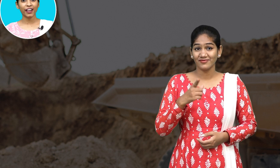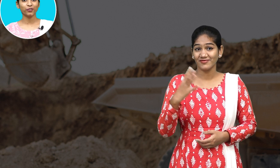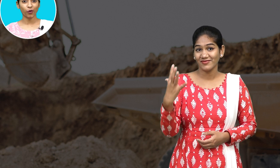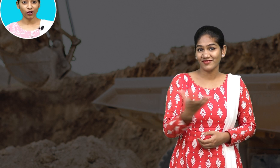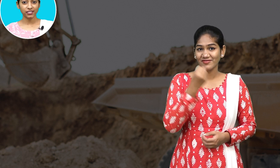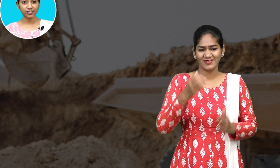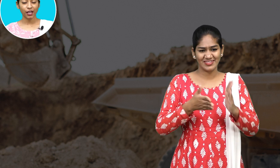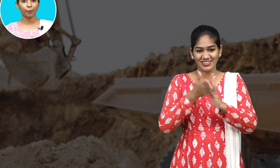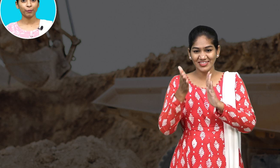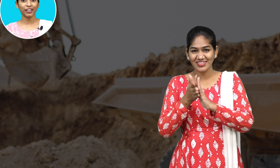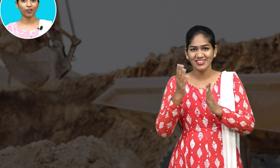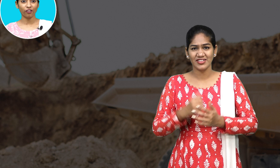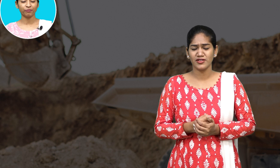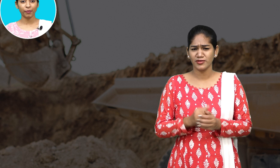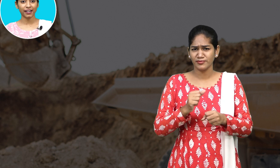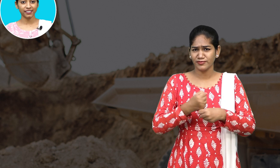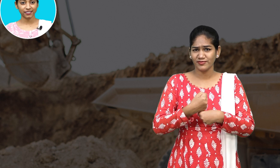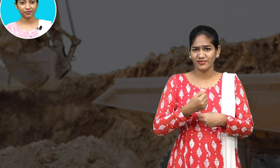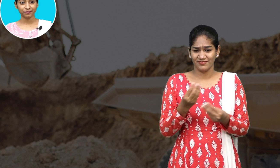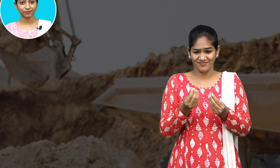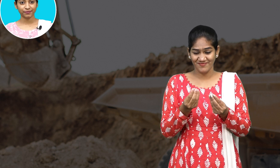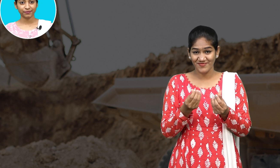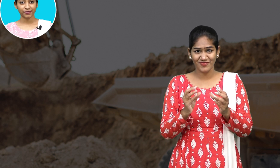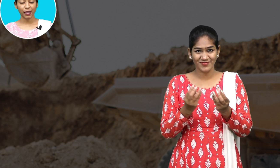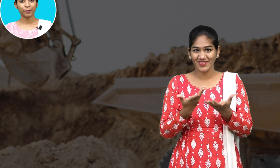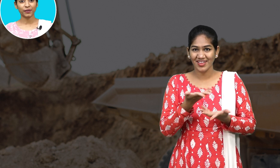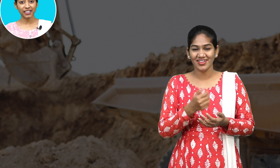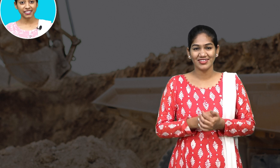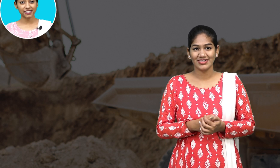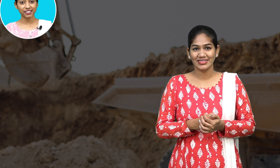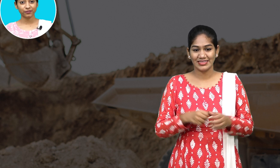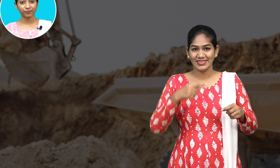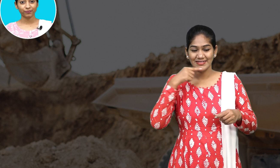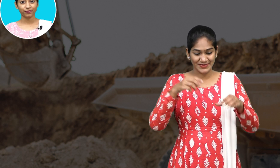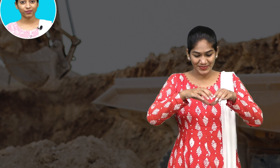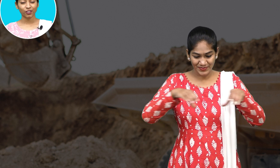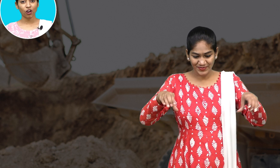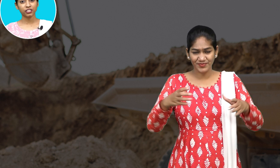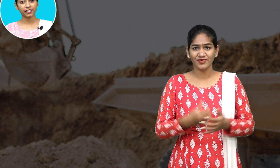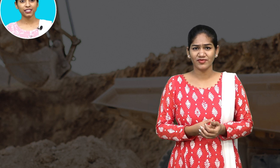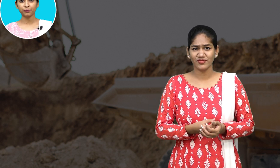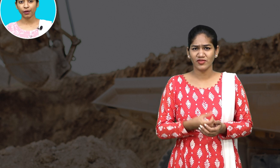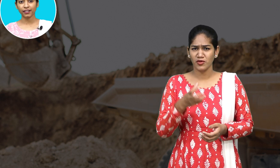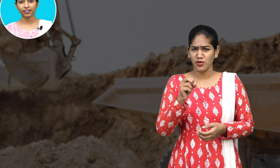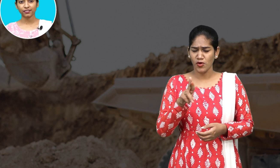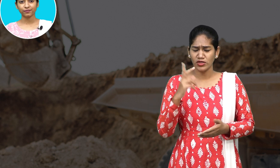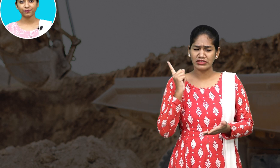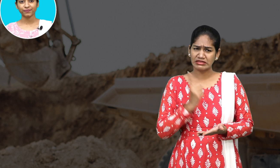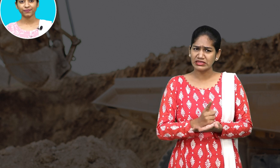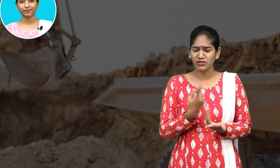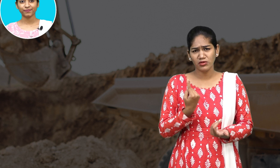will find walls made of mud, bricks, or just mud